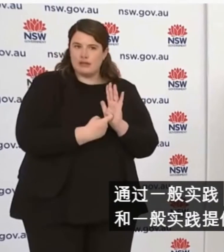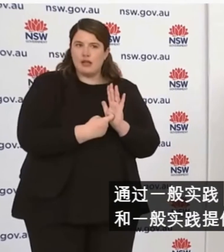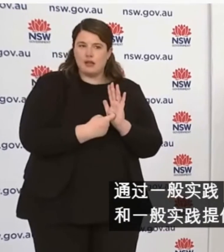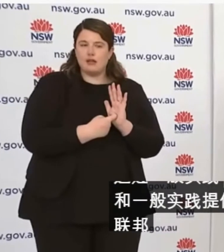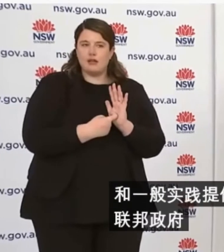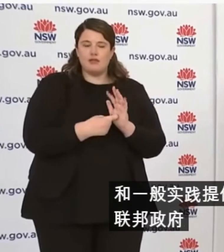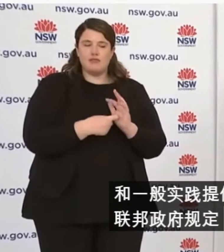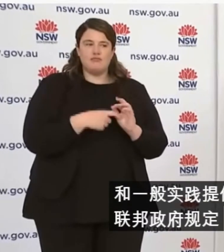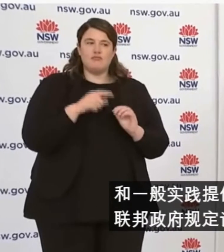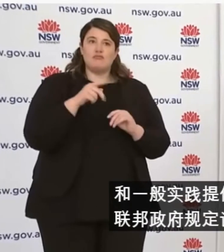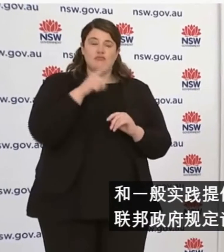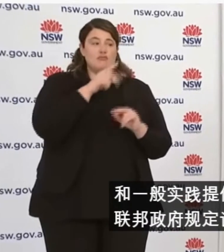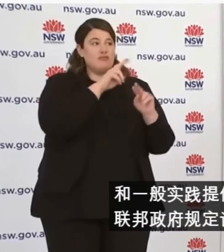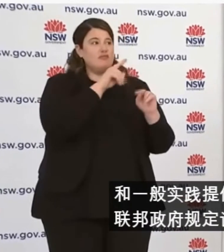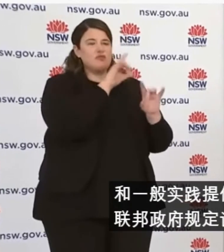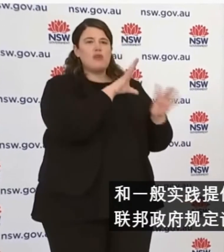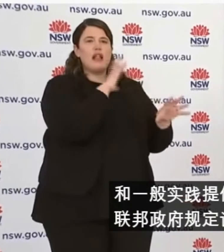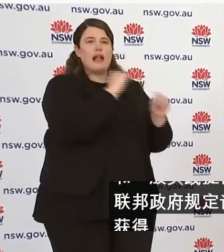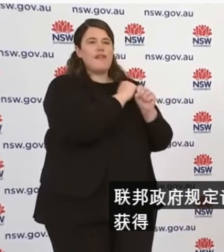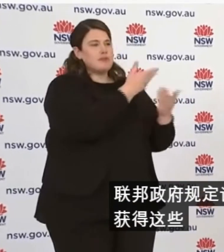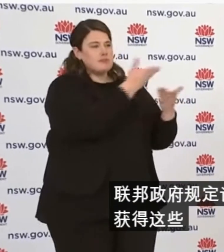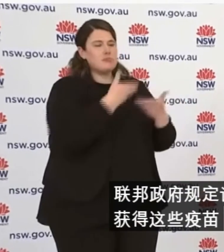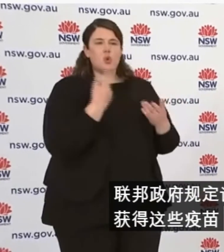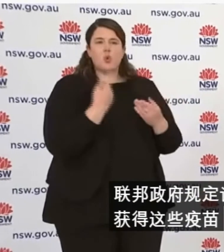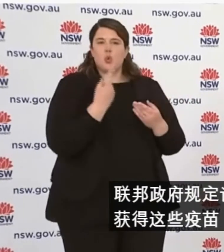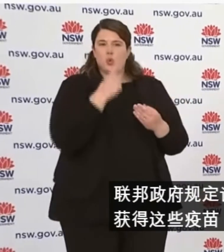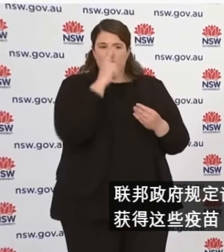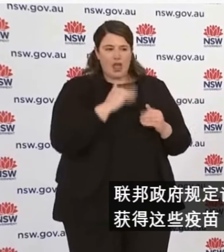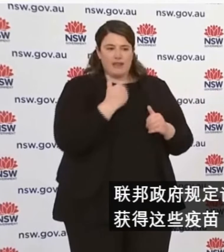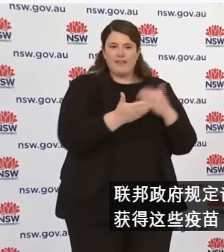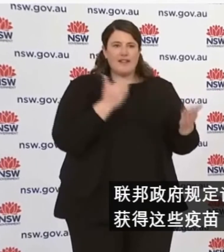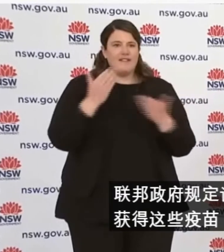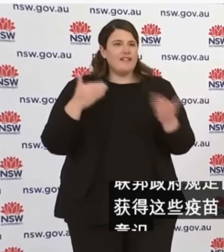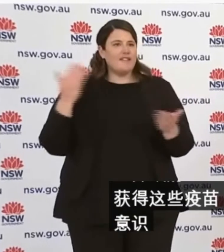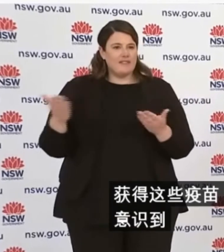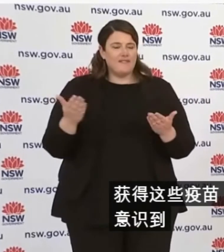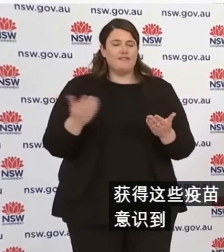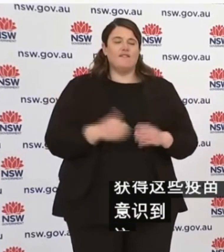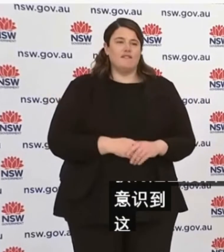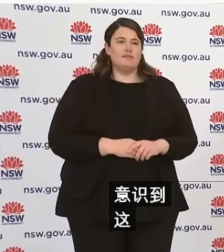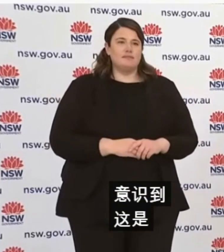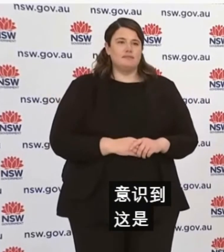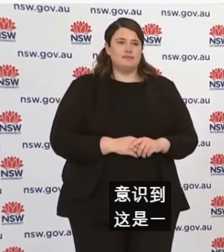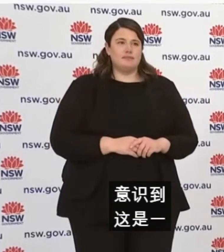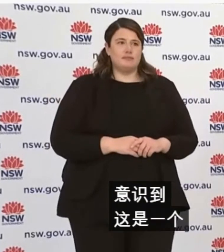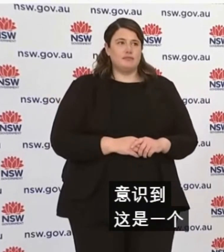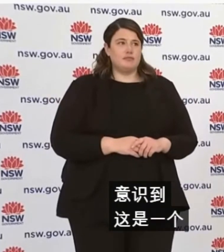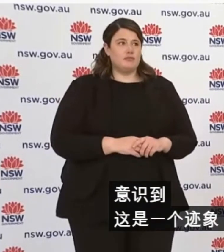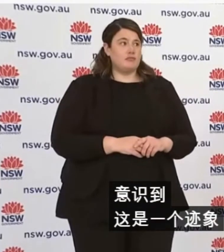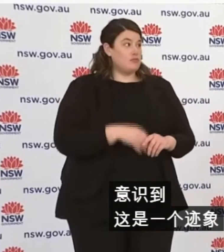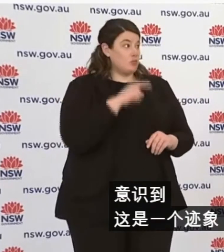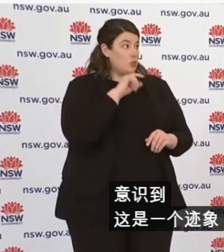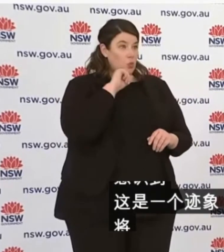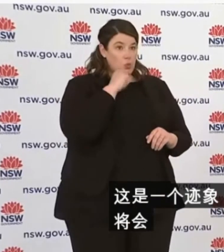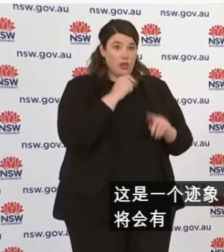the Commonwealth Government prescribes who is eligible for those vaccines under, and I'm not aware that that is an